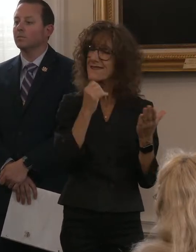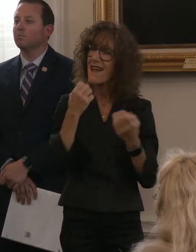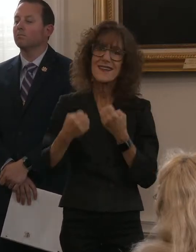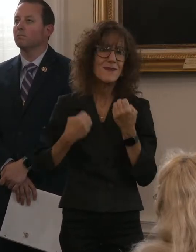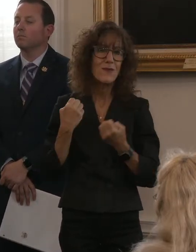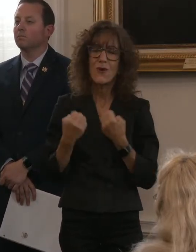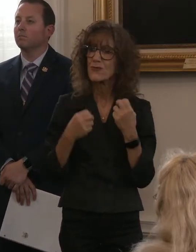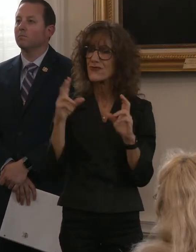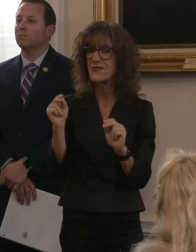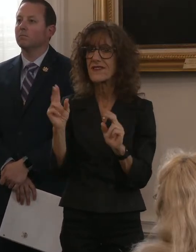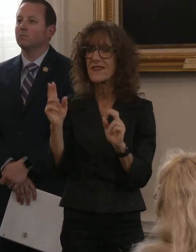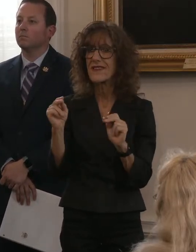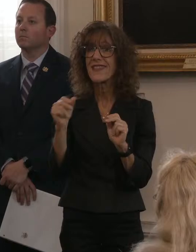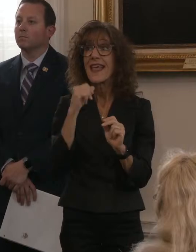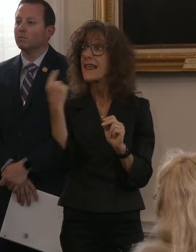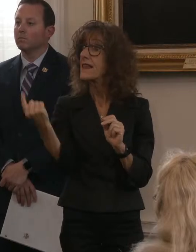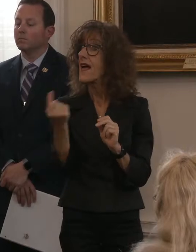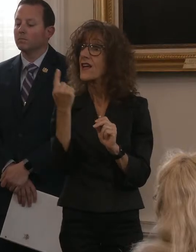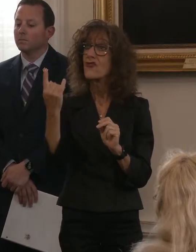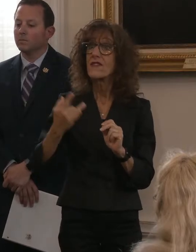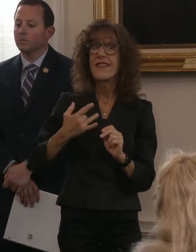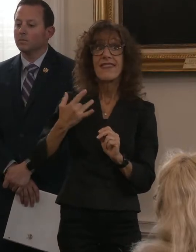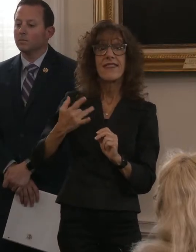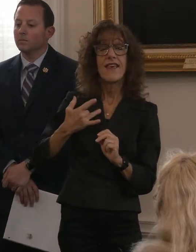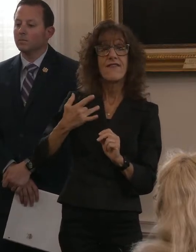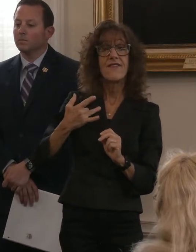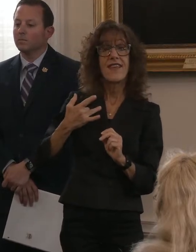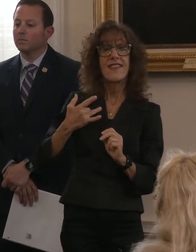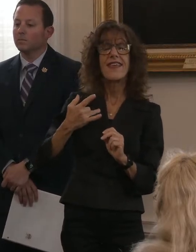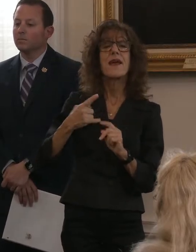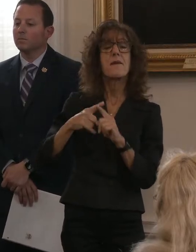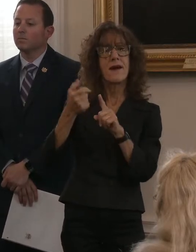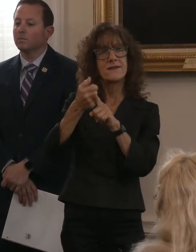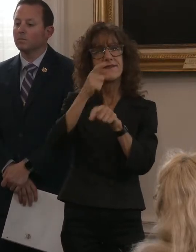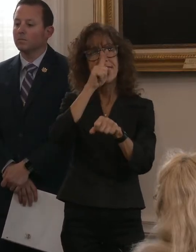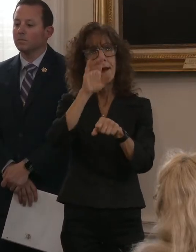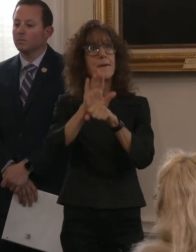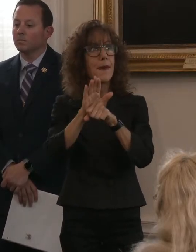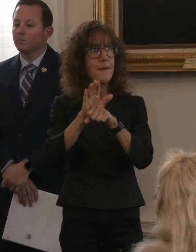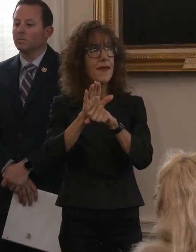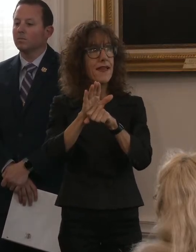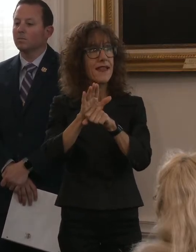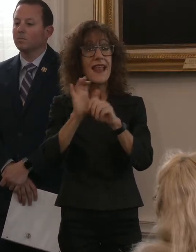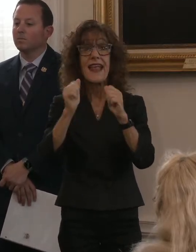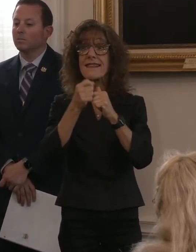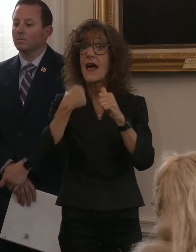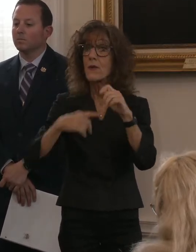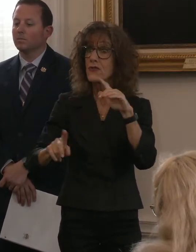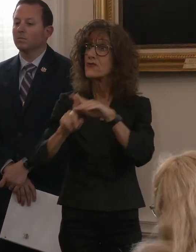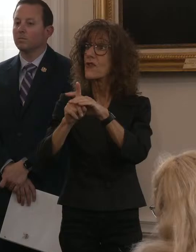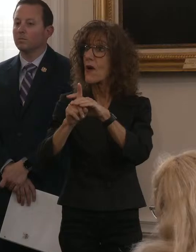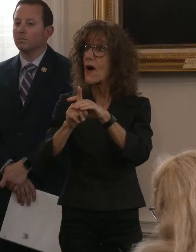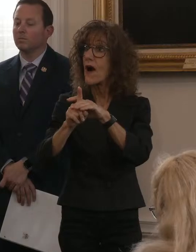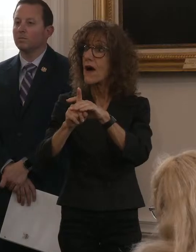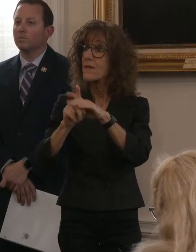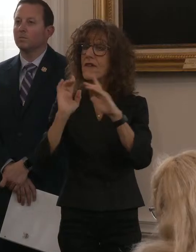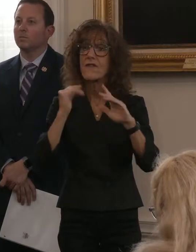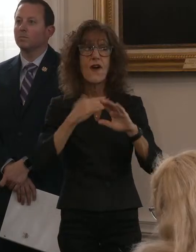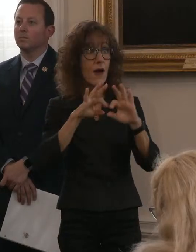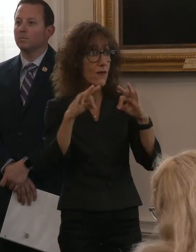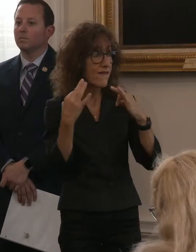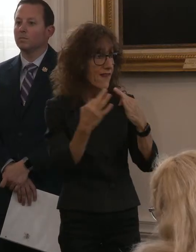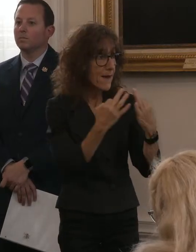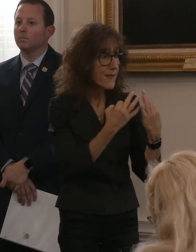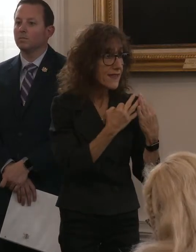emotion. It's not just a feeling, but a commitment. It's how we show up for our families, for